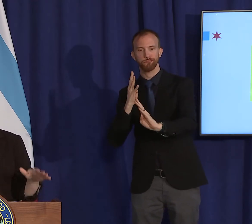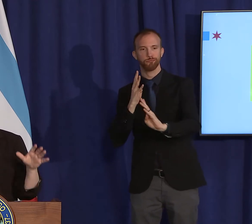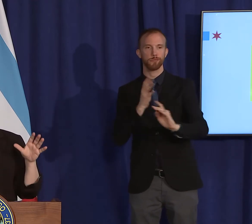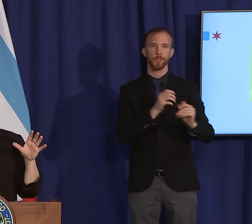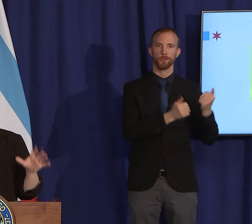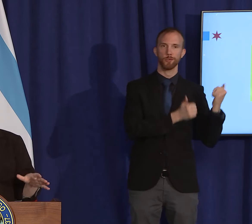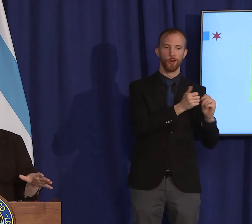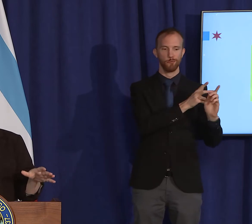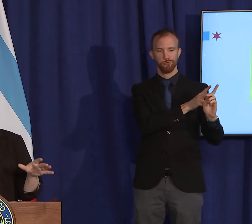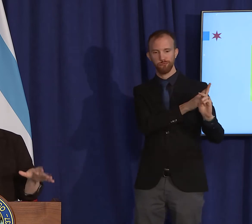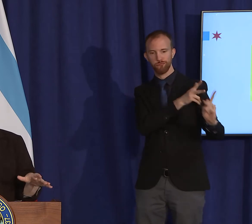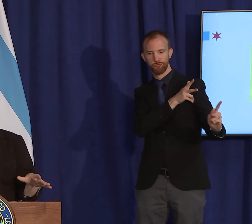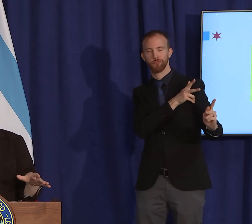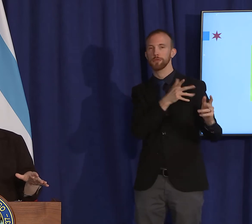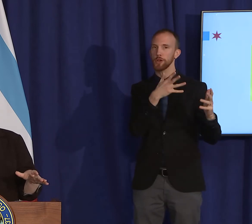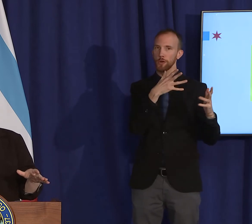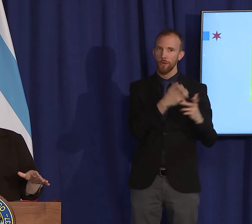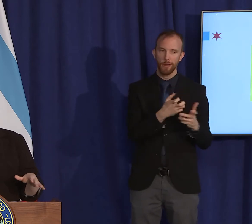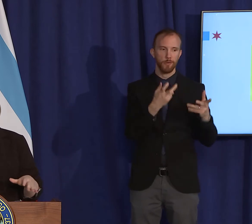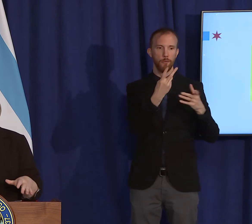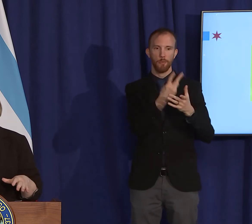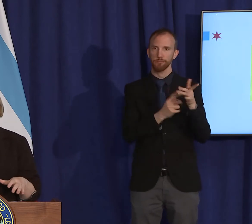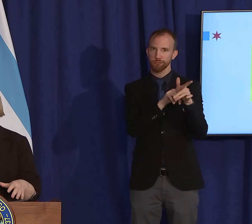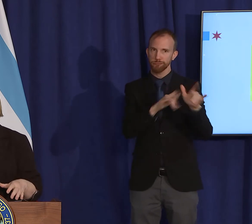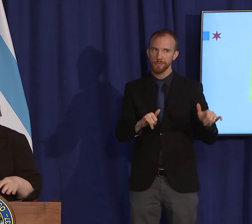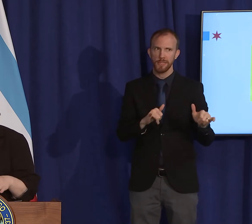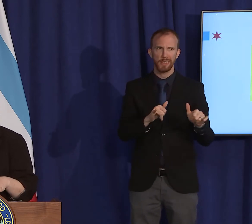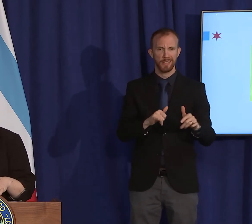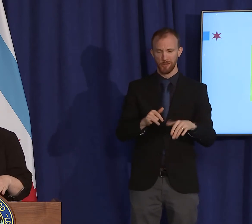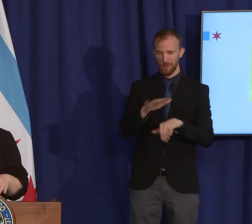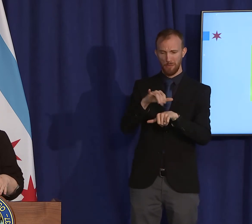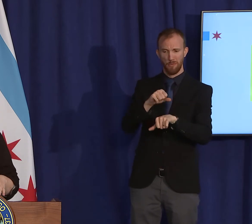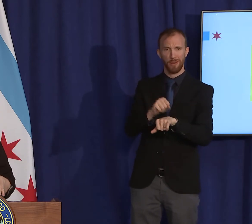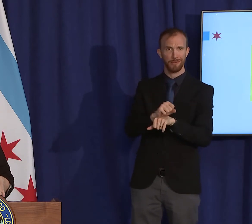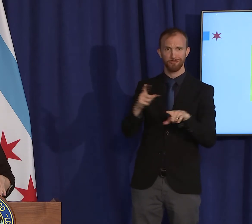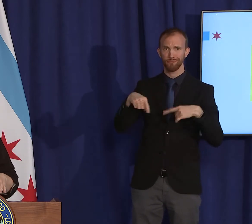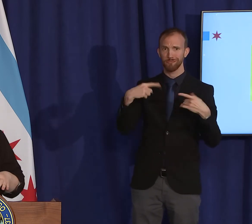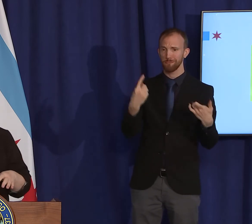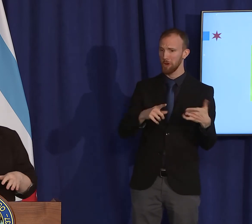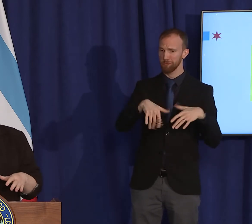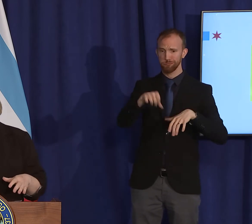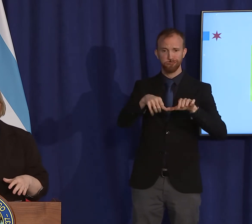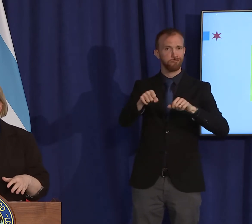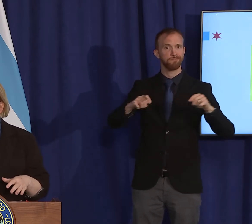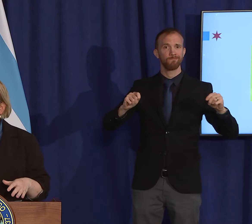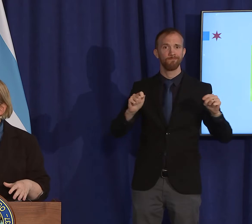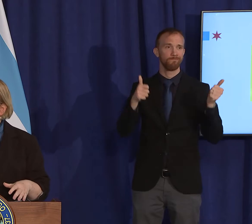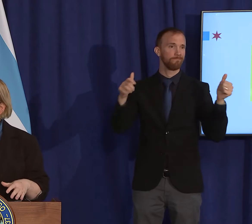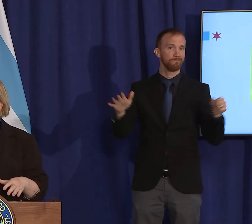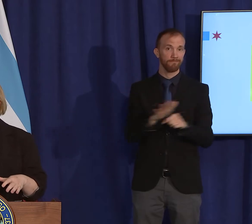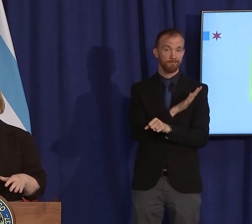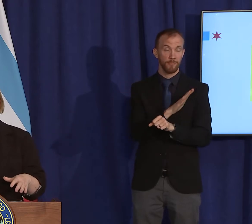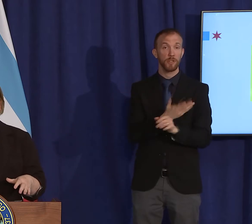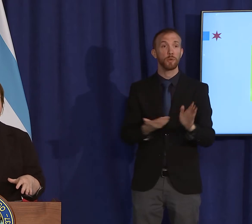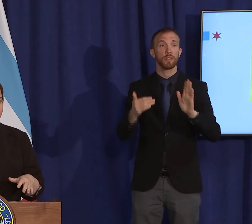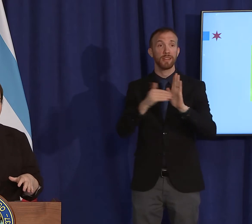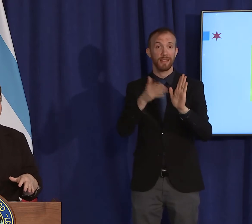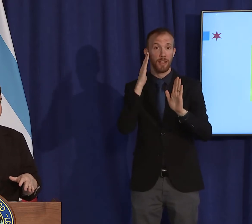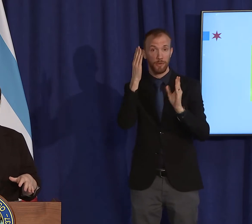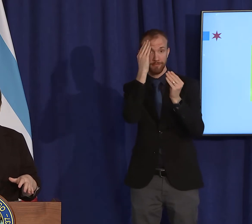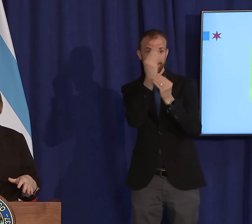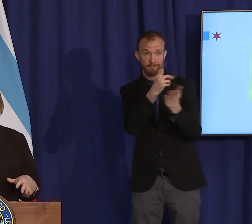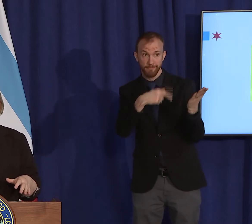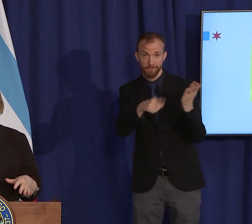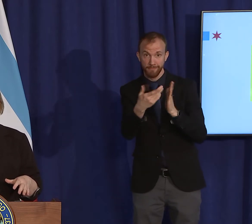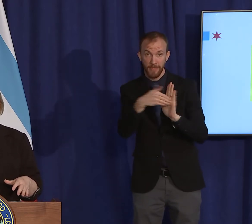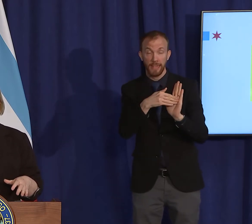appointments. So let me just reiterate, and thank you for putting these numbers on the screen as a reminder. For anyone who lives anywhere in the